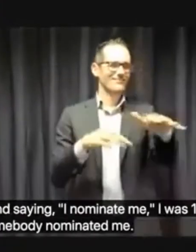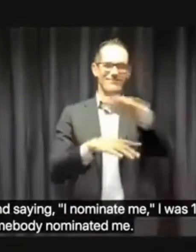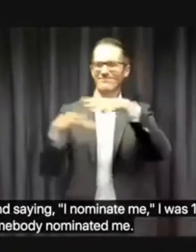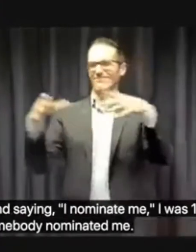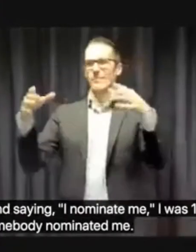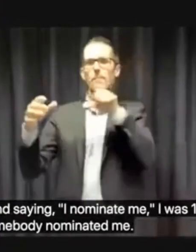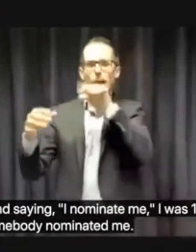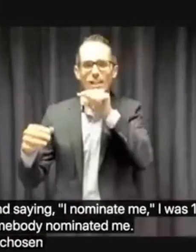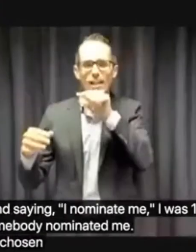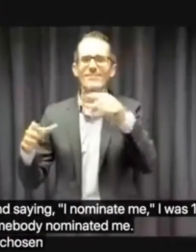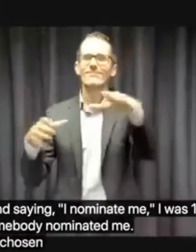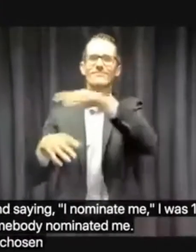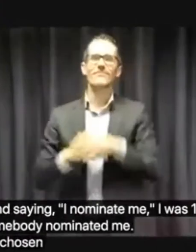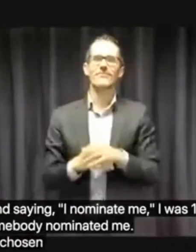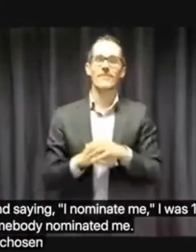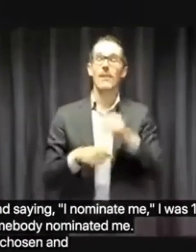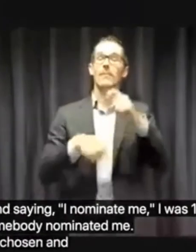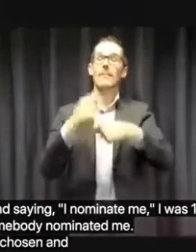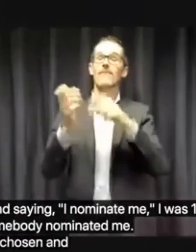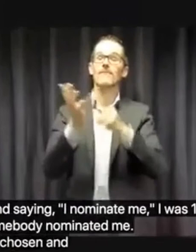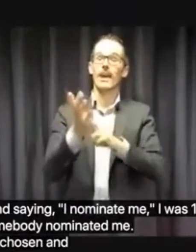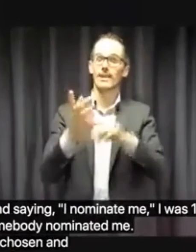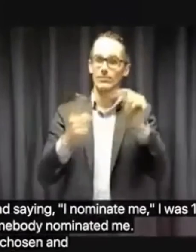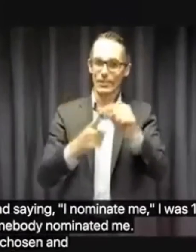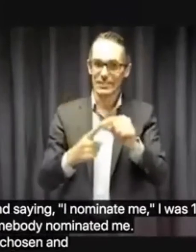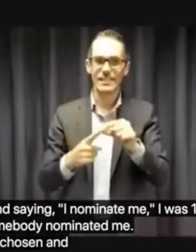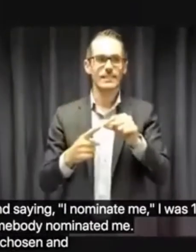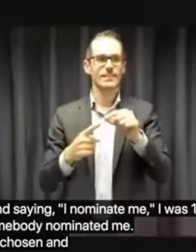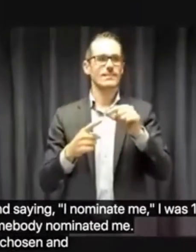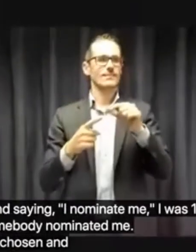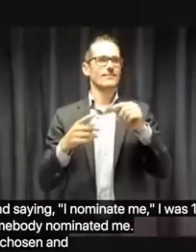Darwin, all those people, Bernard Hutchins were there,